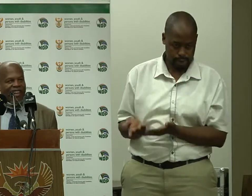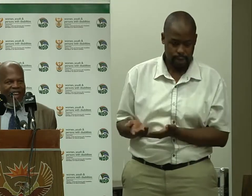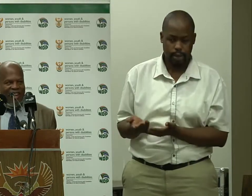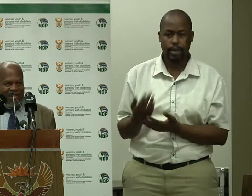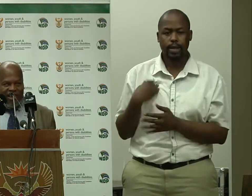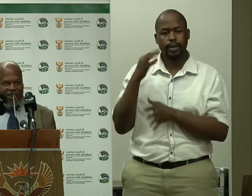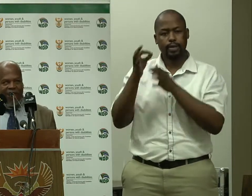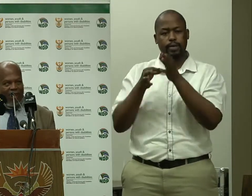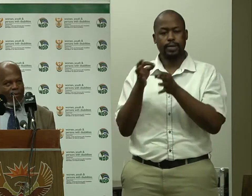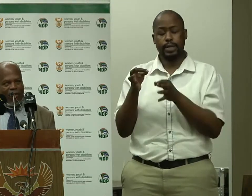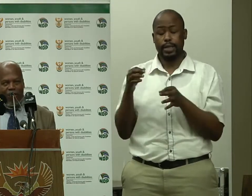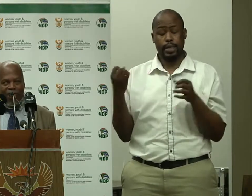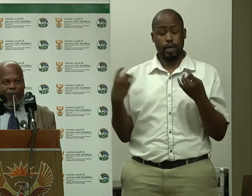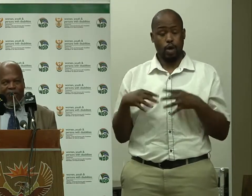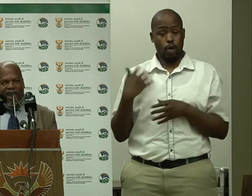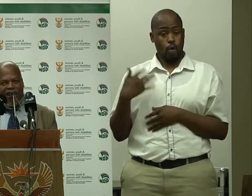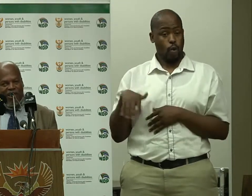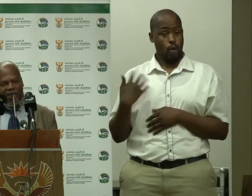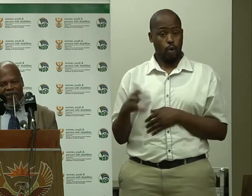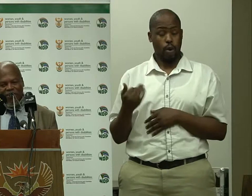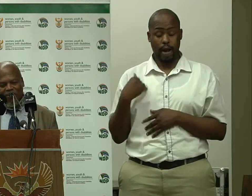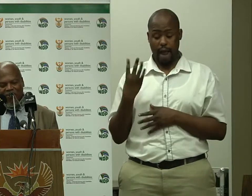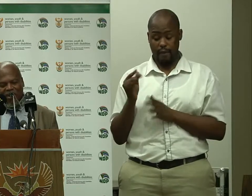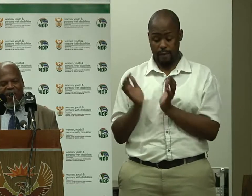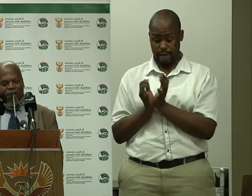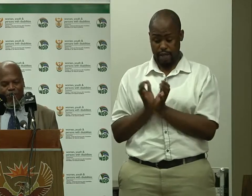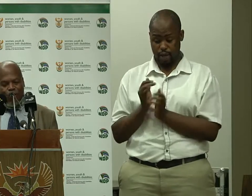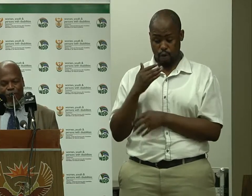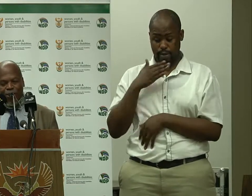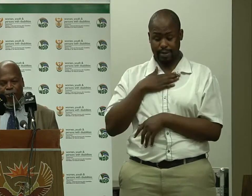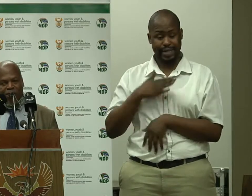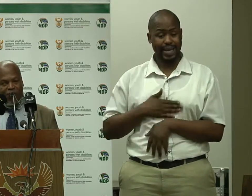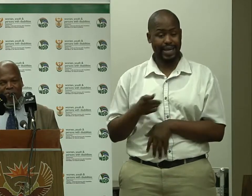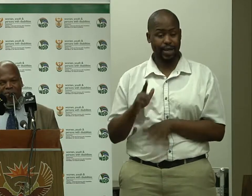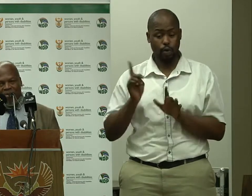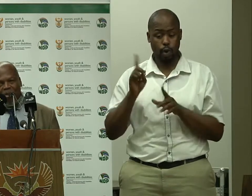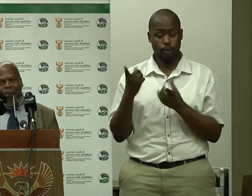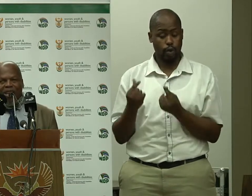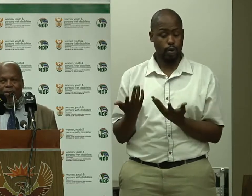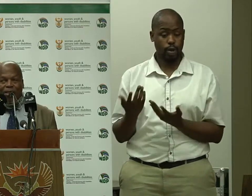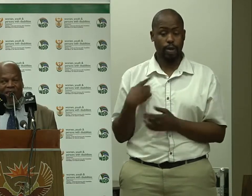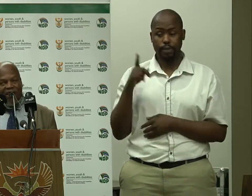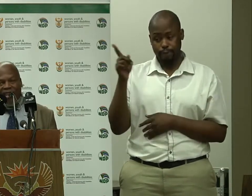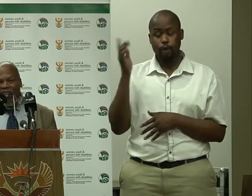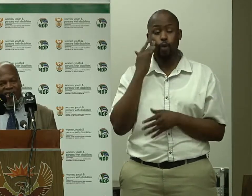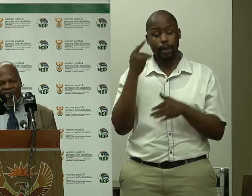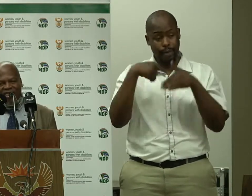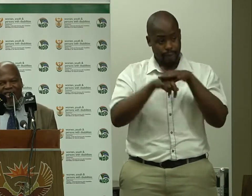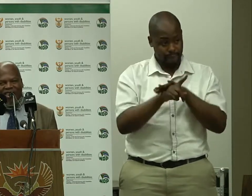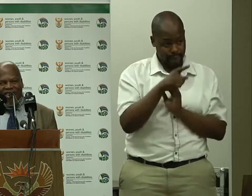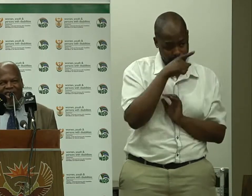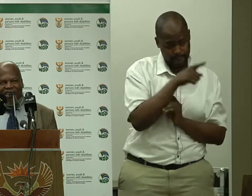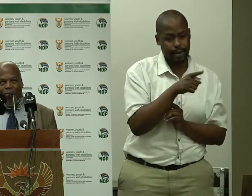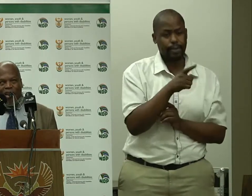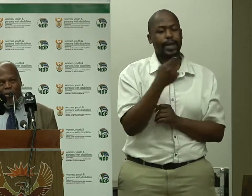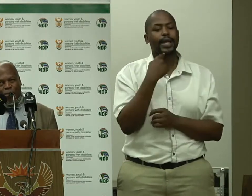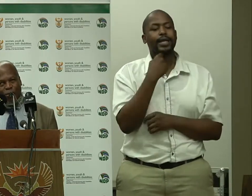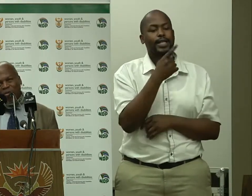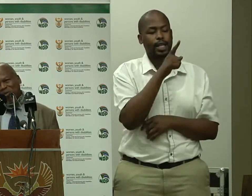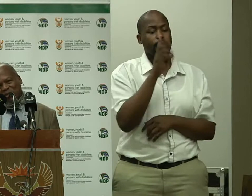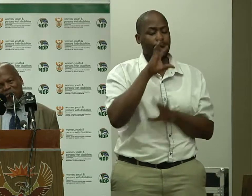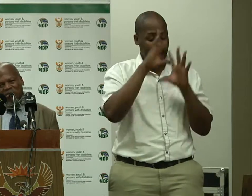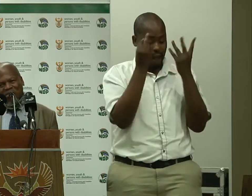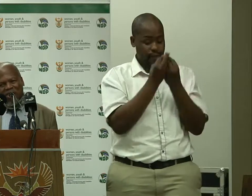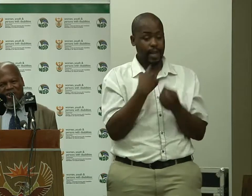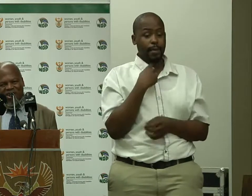her. And she says, hey, I've got a meeting on Sunday. So what do we do? When you get there, tell them what I told